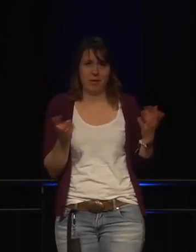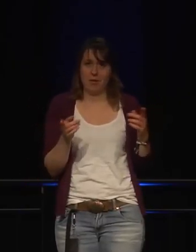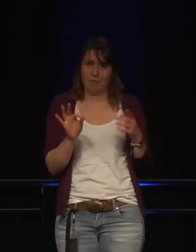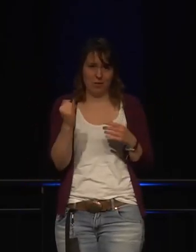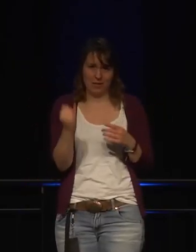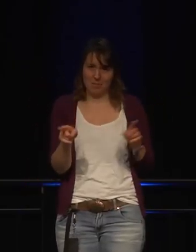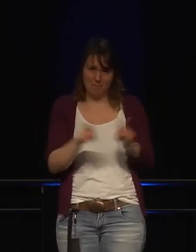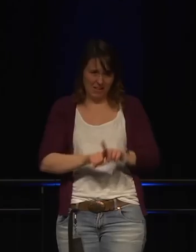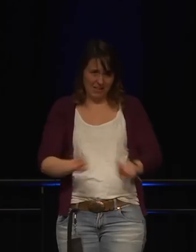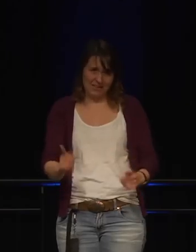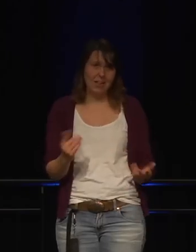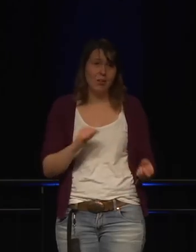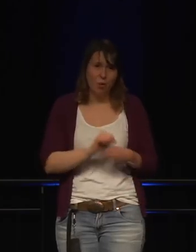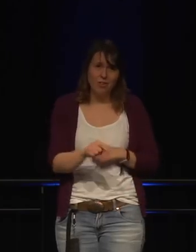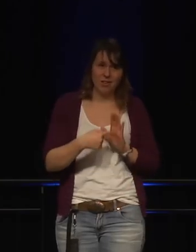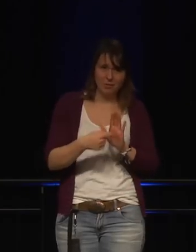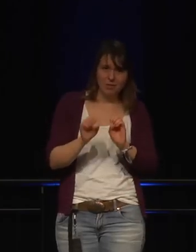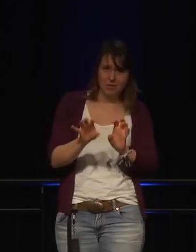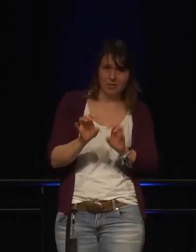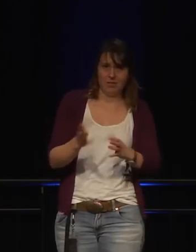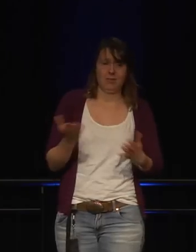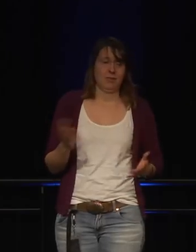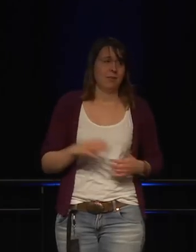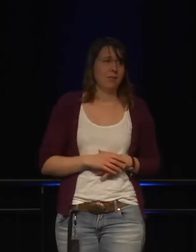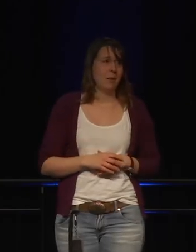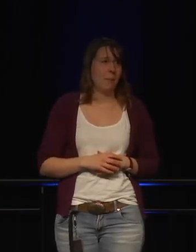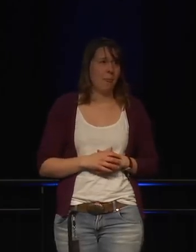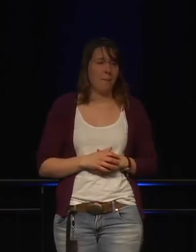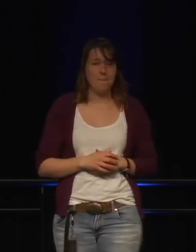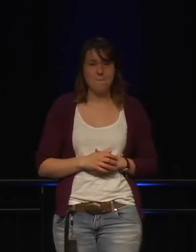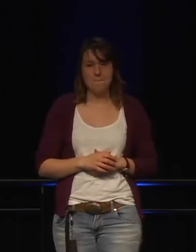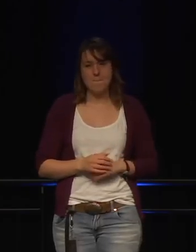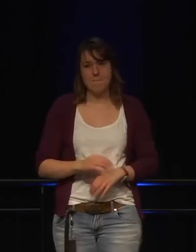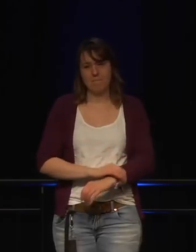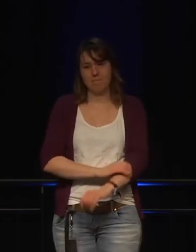children's interface, there were ads for porn and